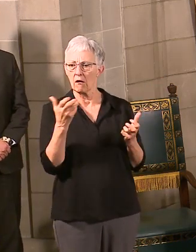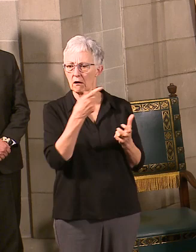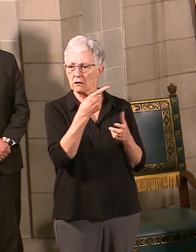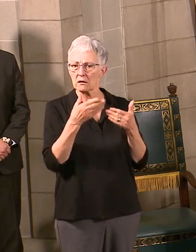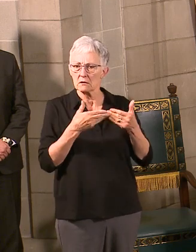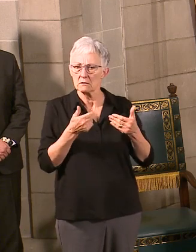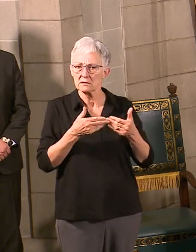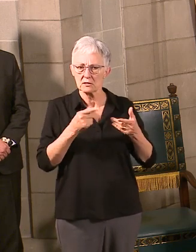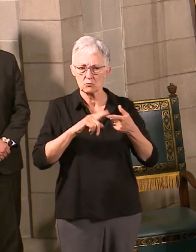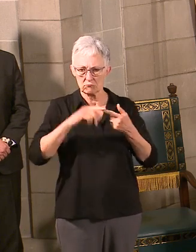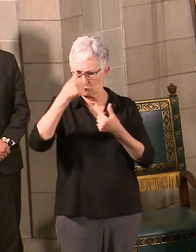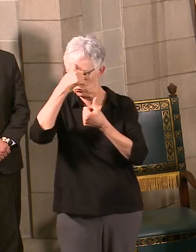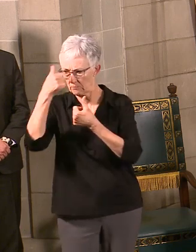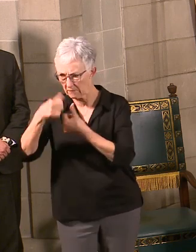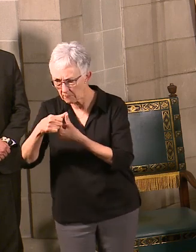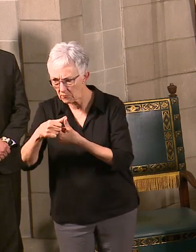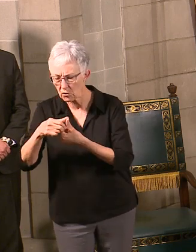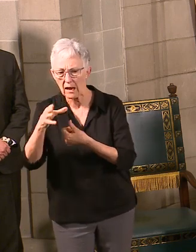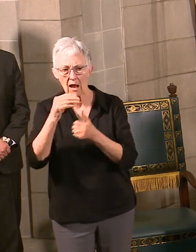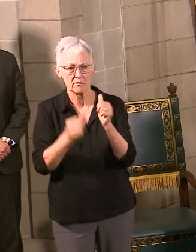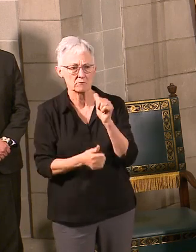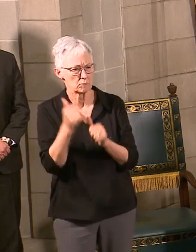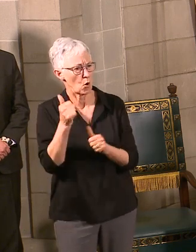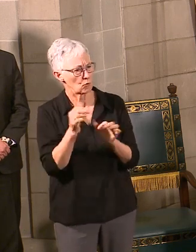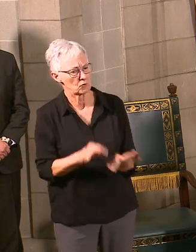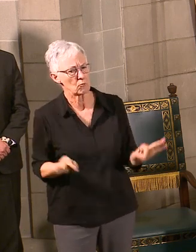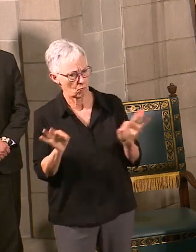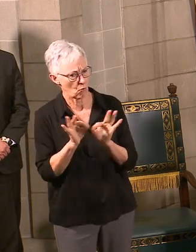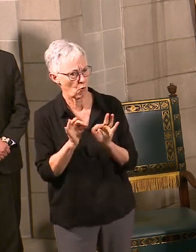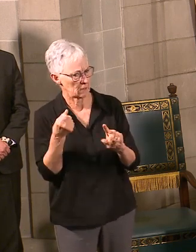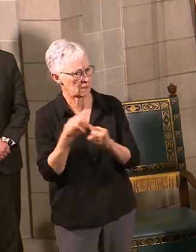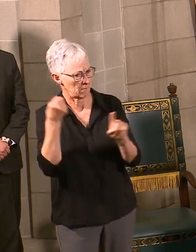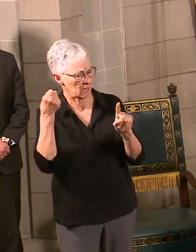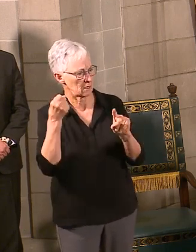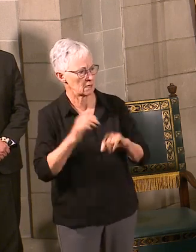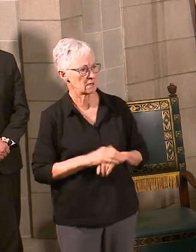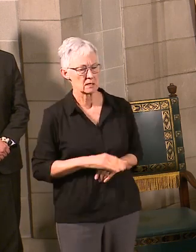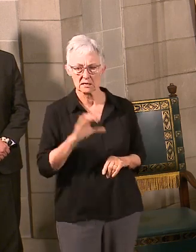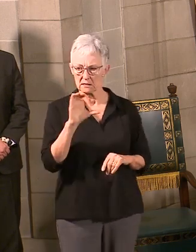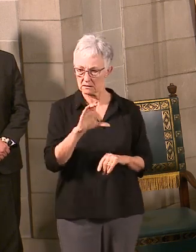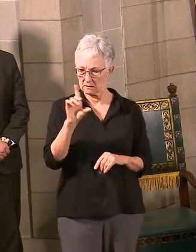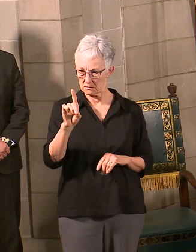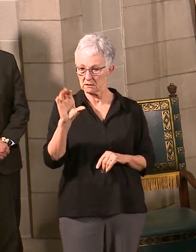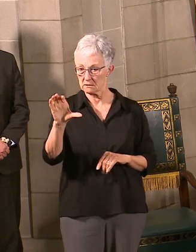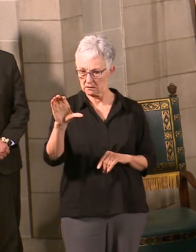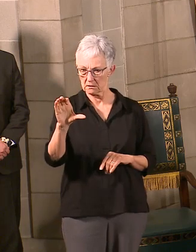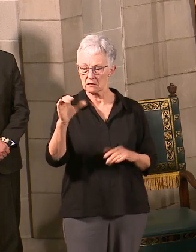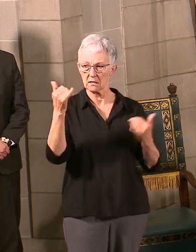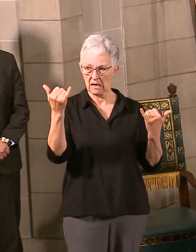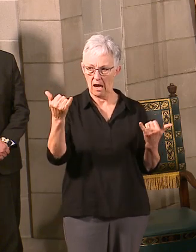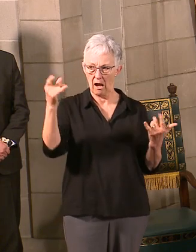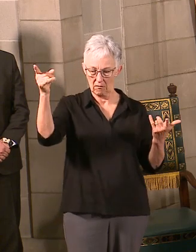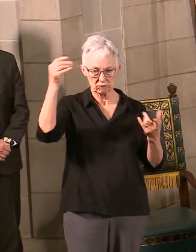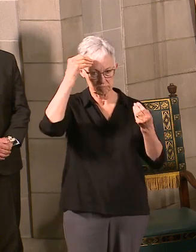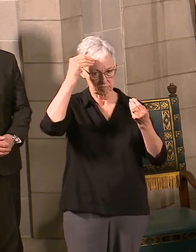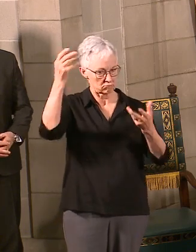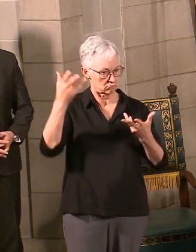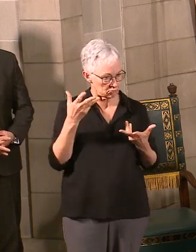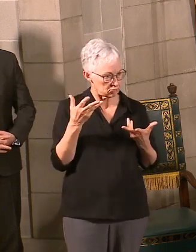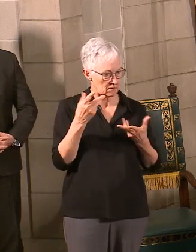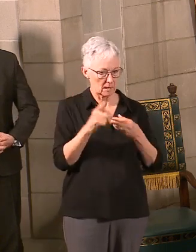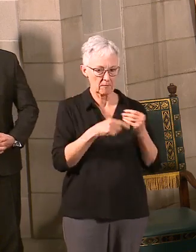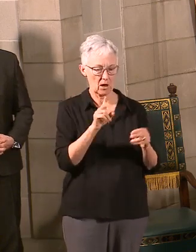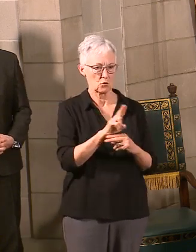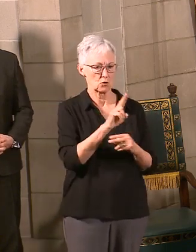for the buck kind of stuff we wanted to focus on. Obviously, the CDC has put out guidelines with regard to using masks, especially even just using cloth